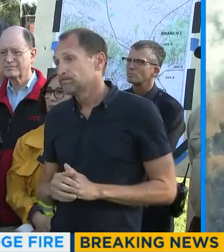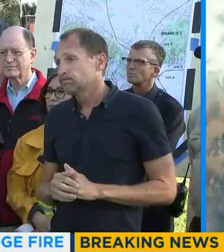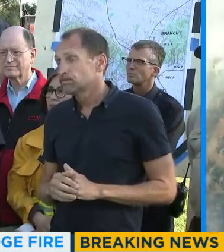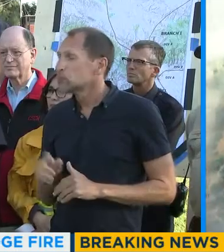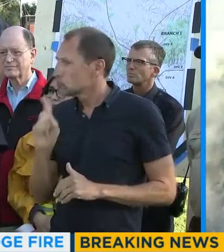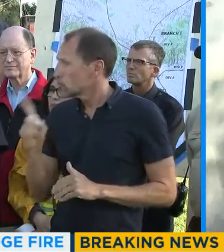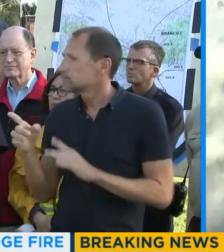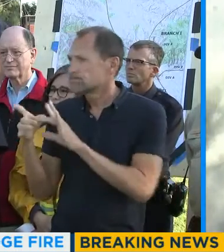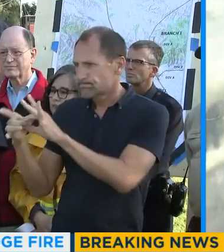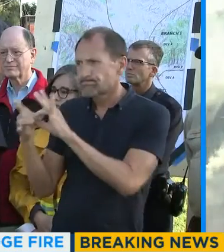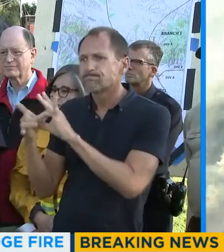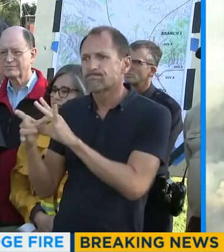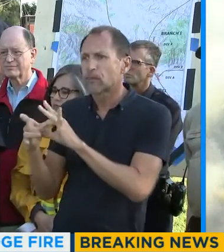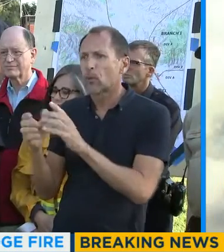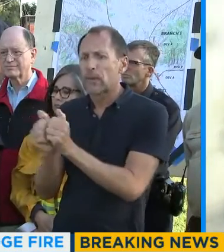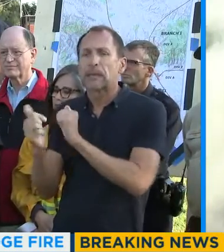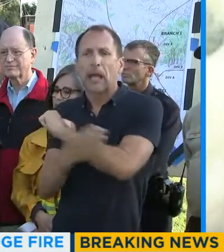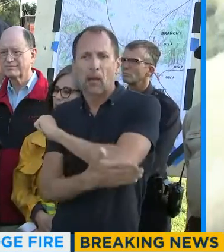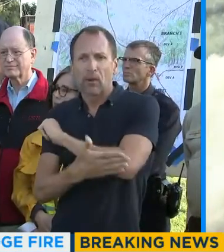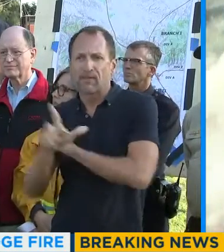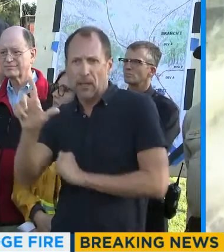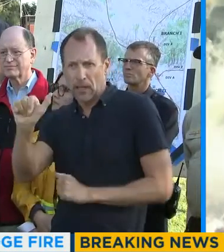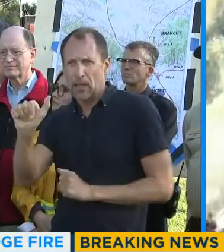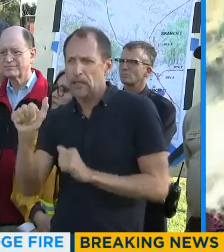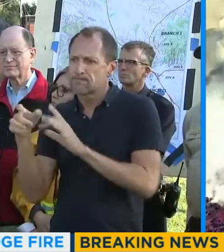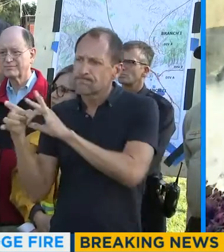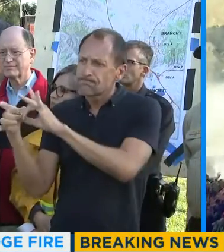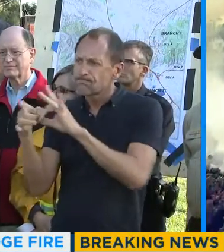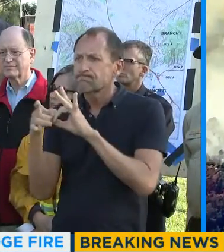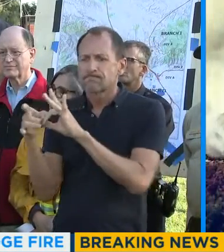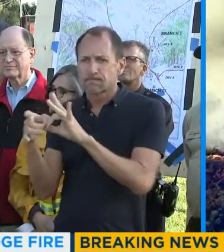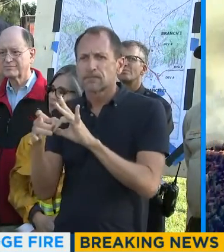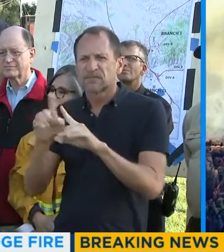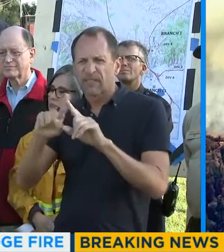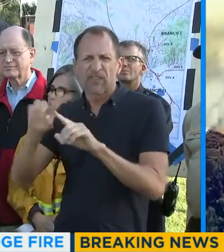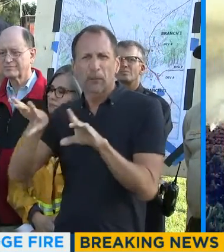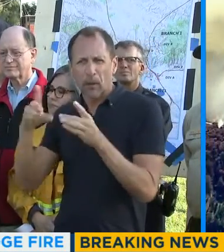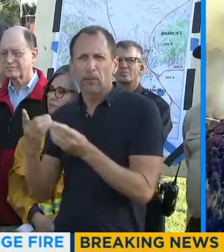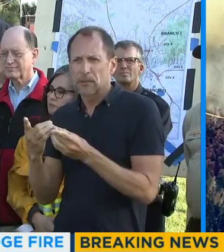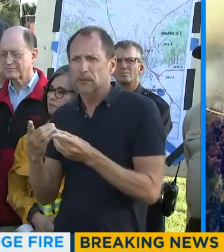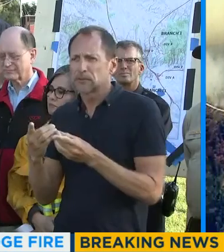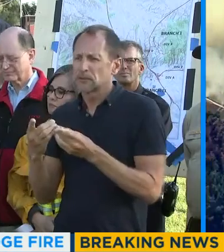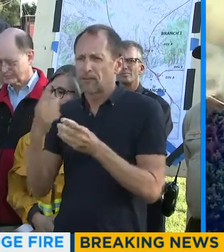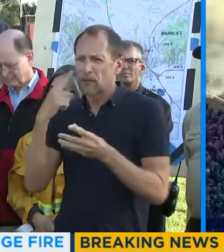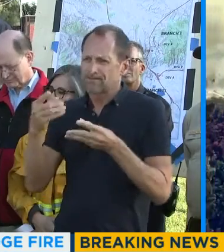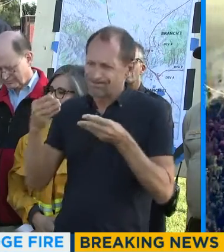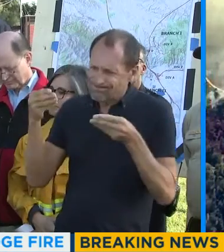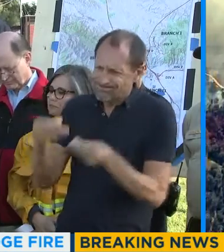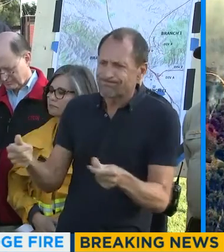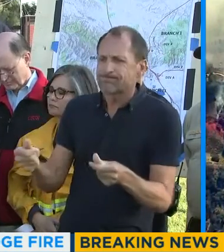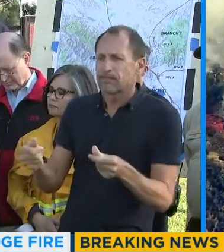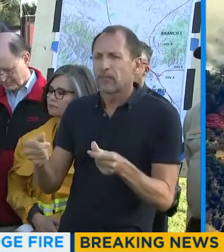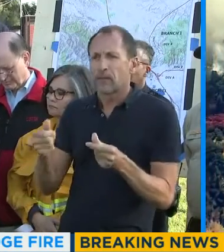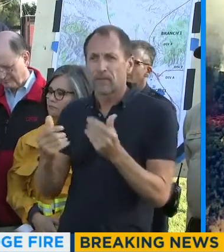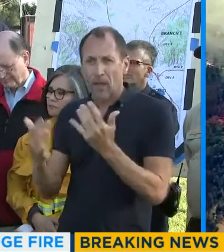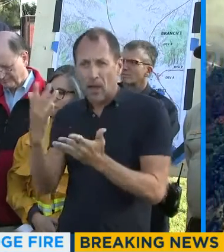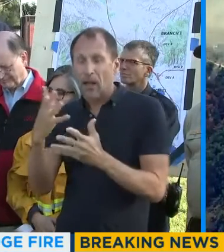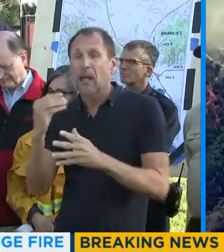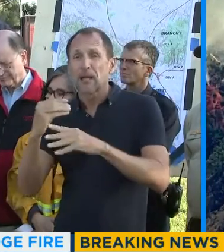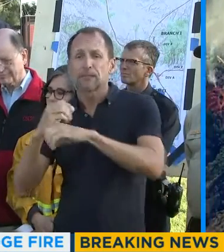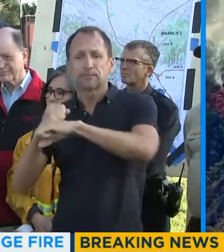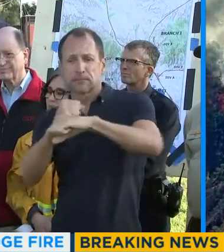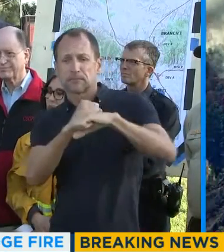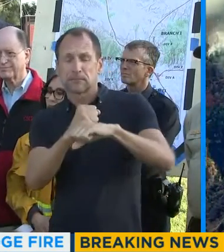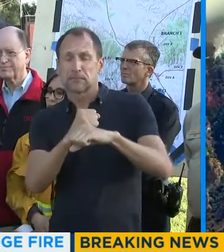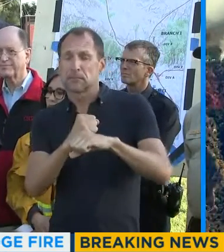we're in a unified command in support of this fire and achieving its extinguishing, as well as protecting the lives of everyone